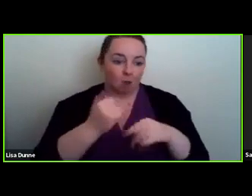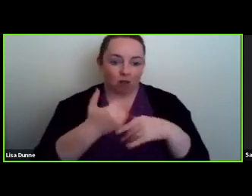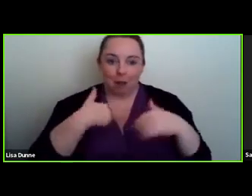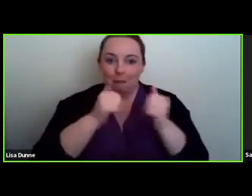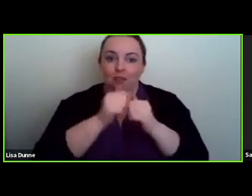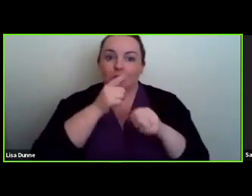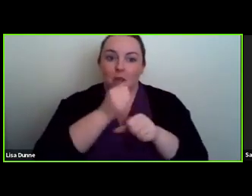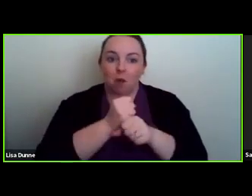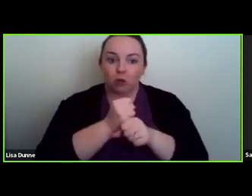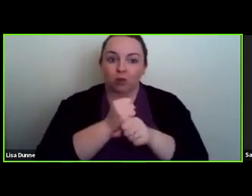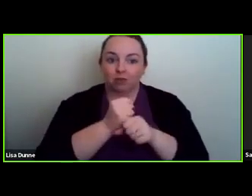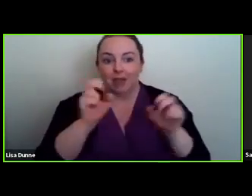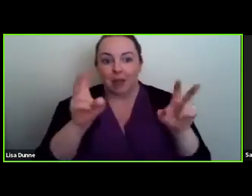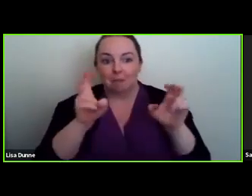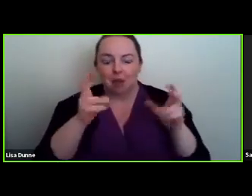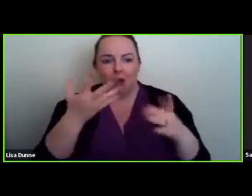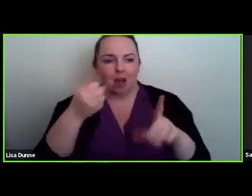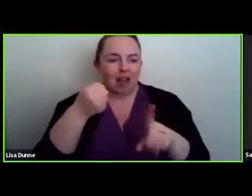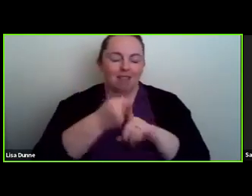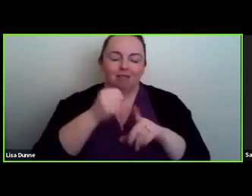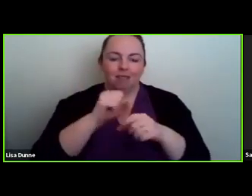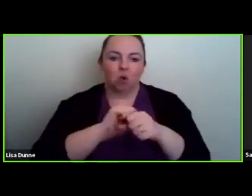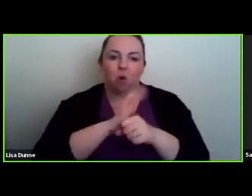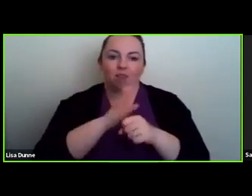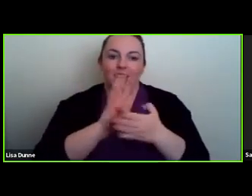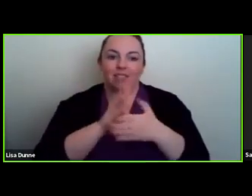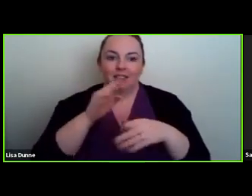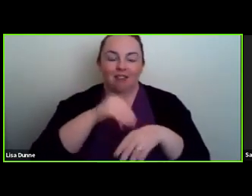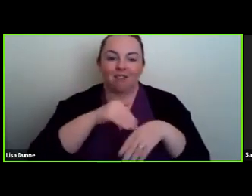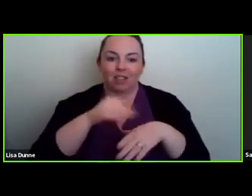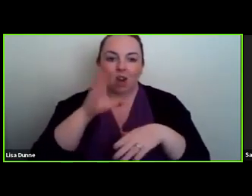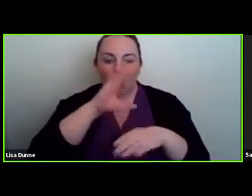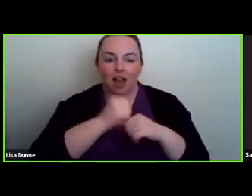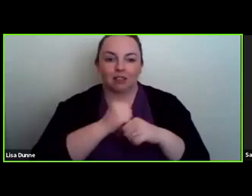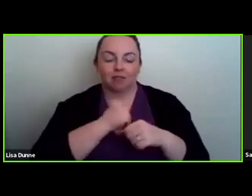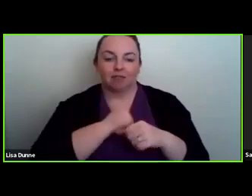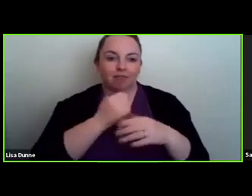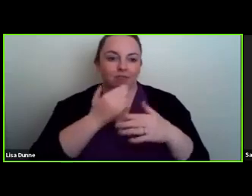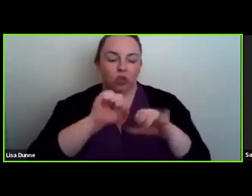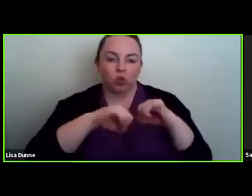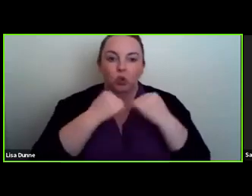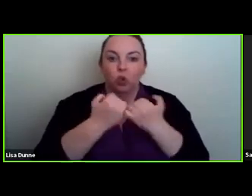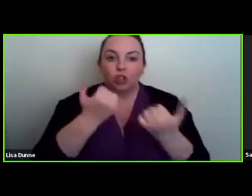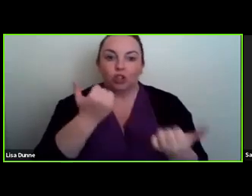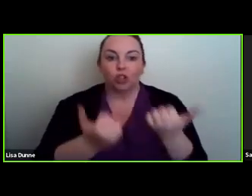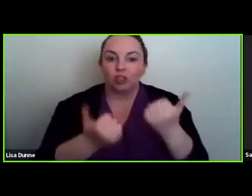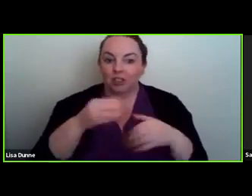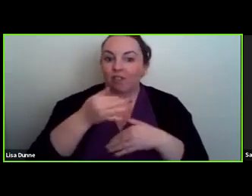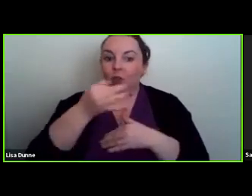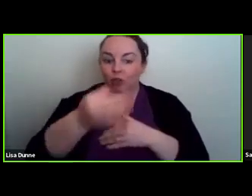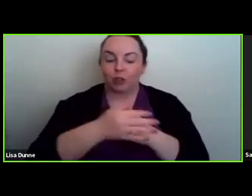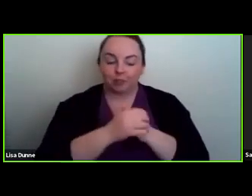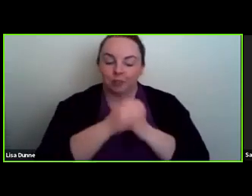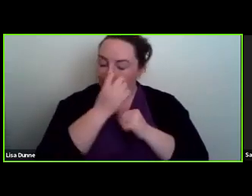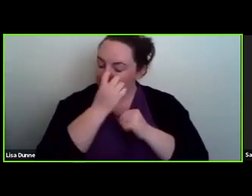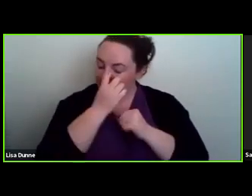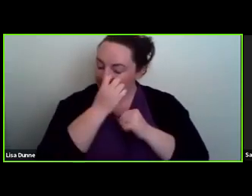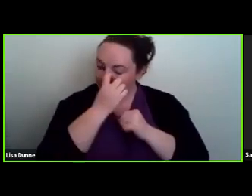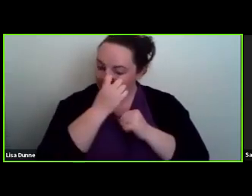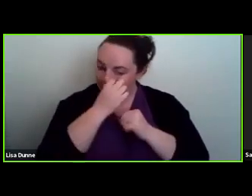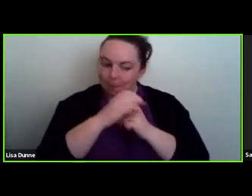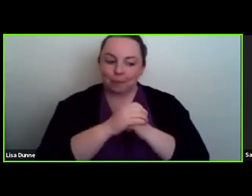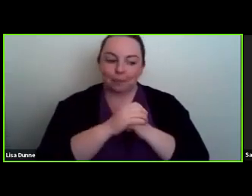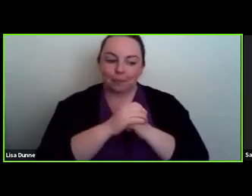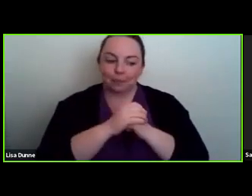rebuilding Ireland, impact of COVID-19, and looking at the whole area of social justice in moving forward. So I'm led actually to believe